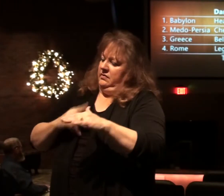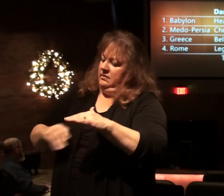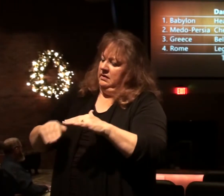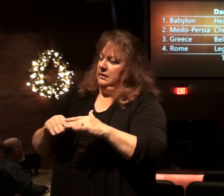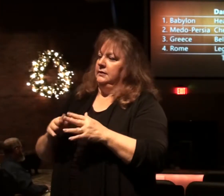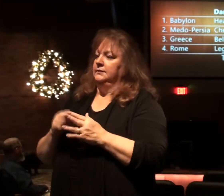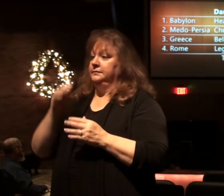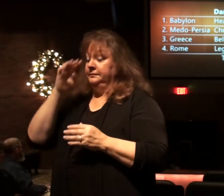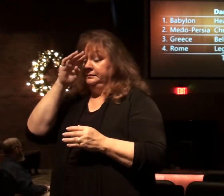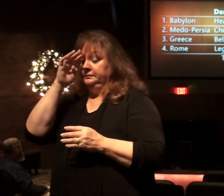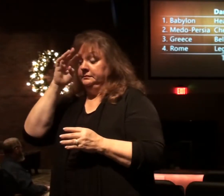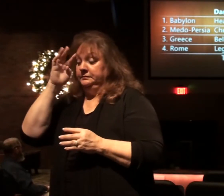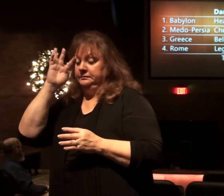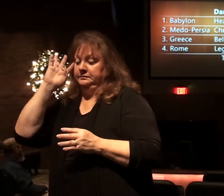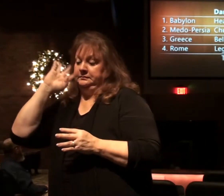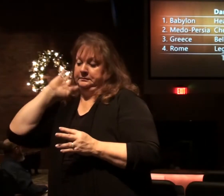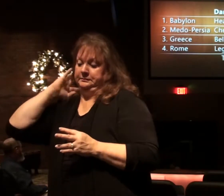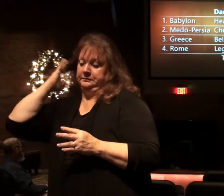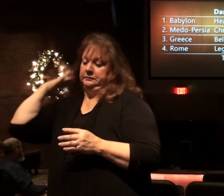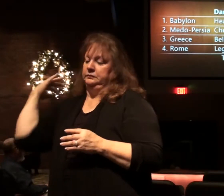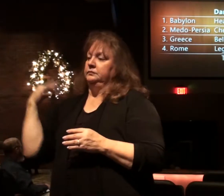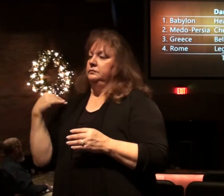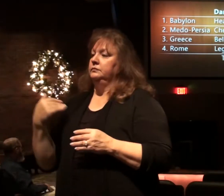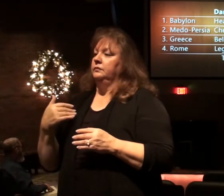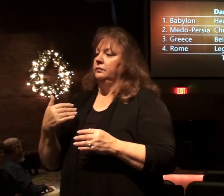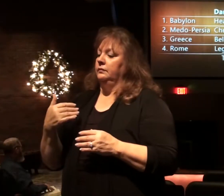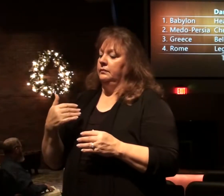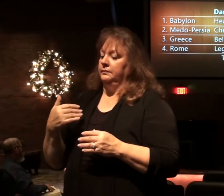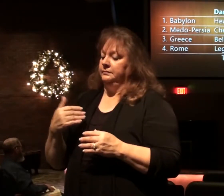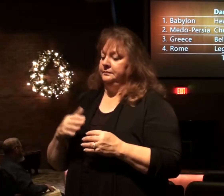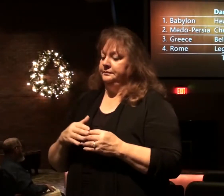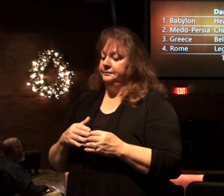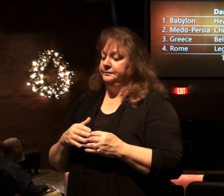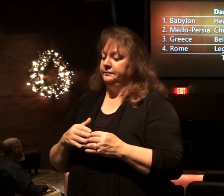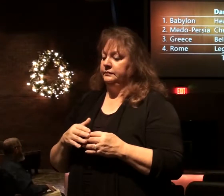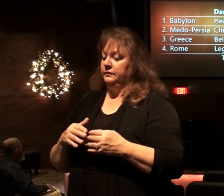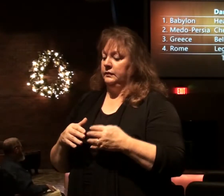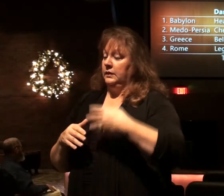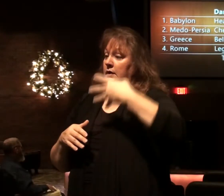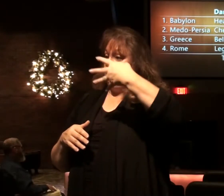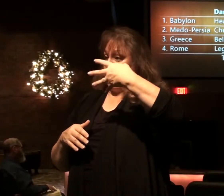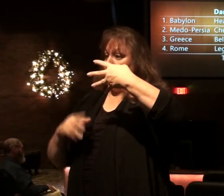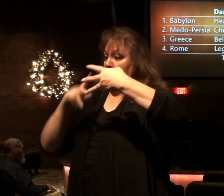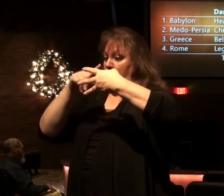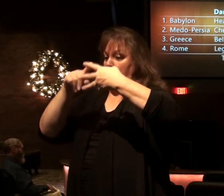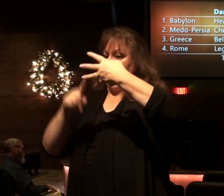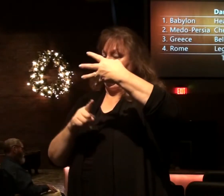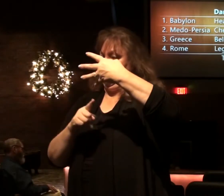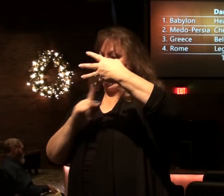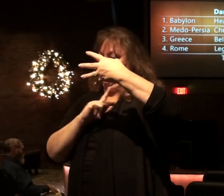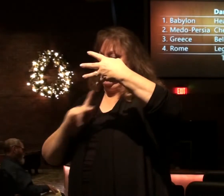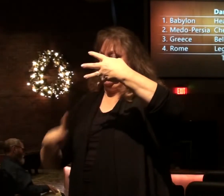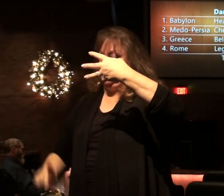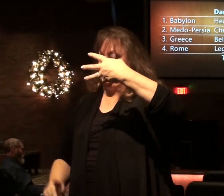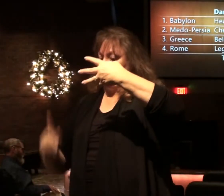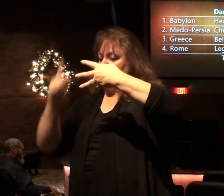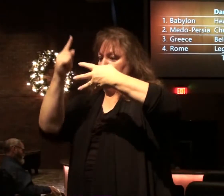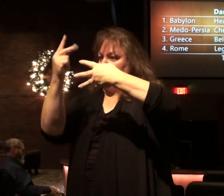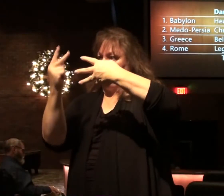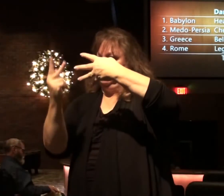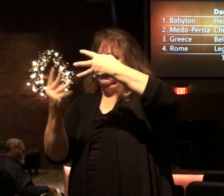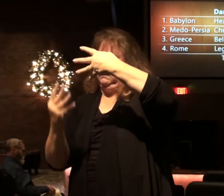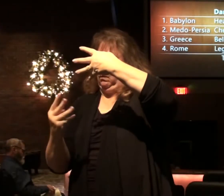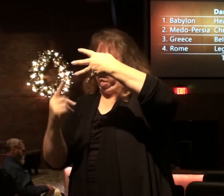holy purity, but as a ruling power. Those are the 4 empires depicted. Now, while you're here in